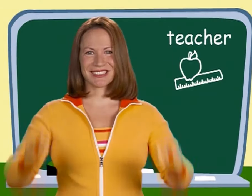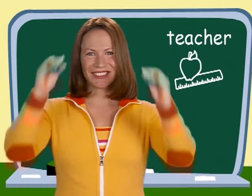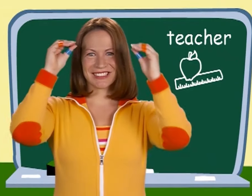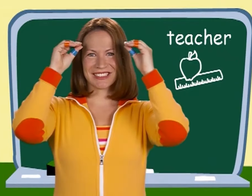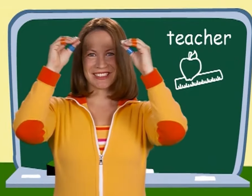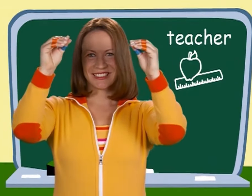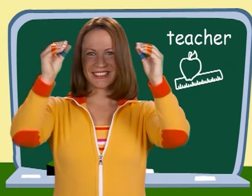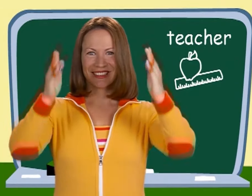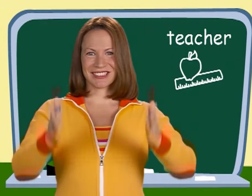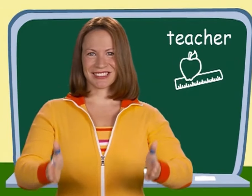Can you sign teacher?